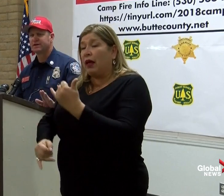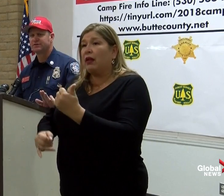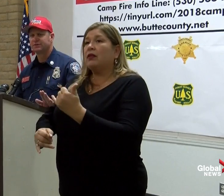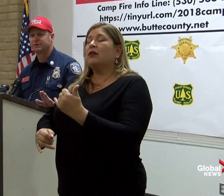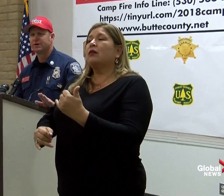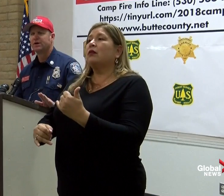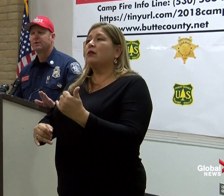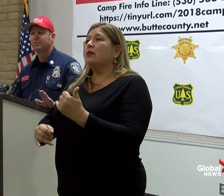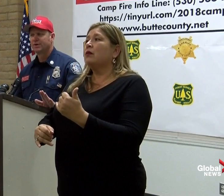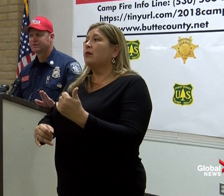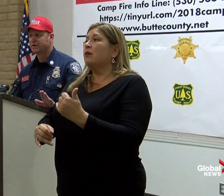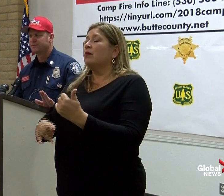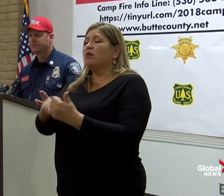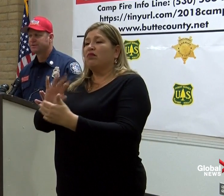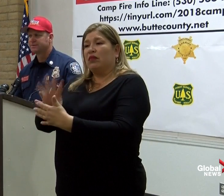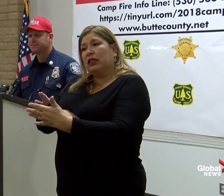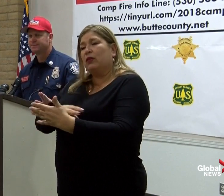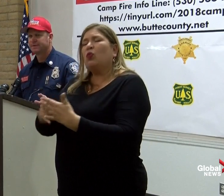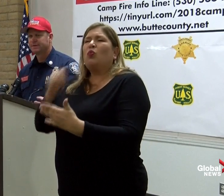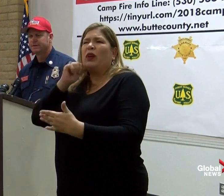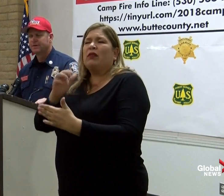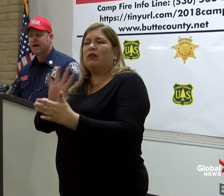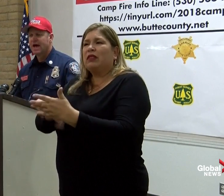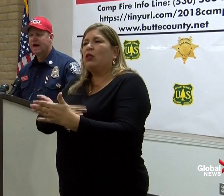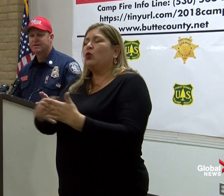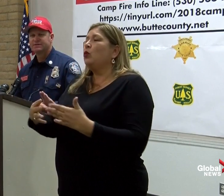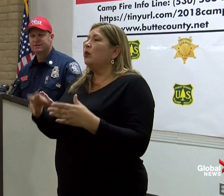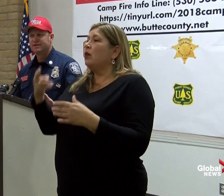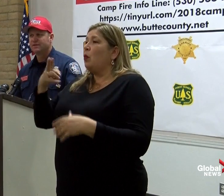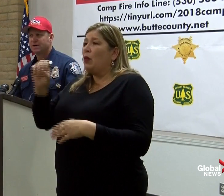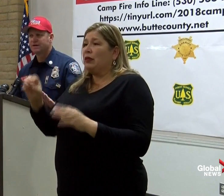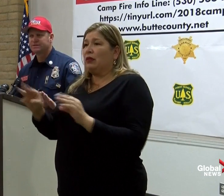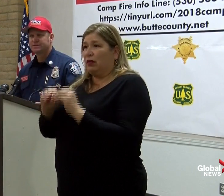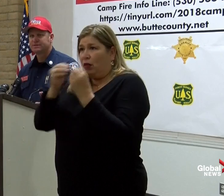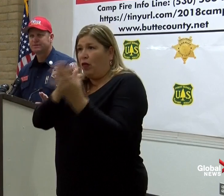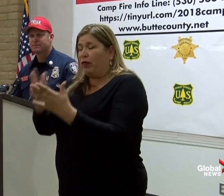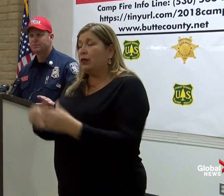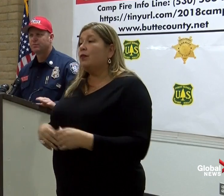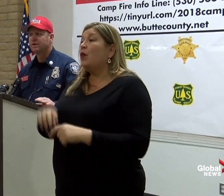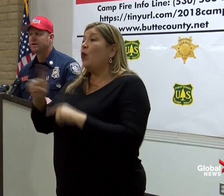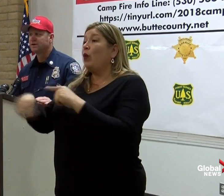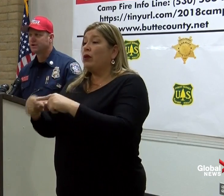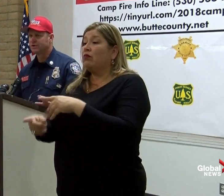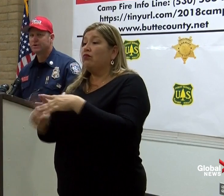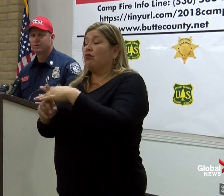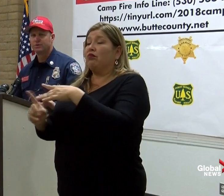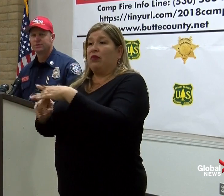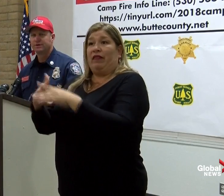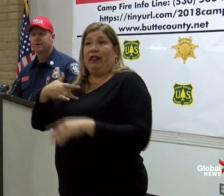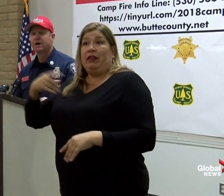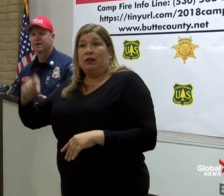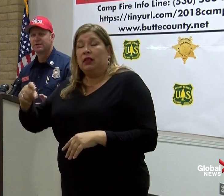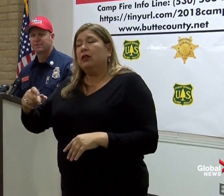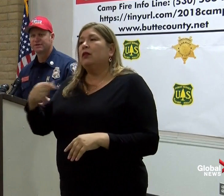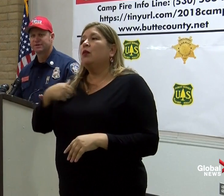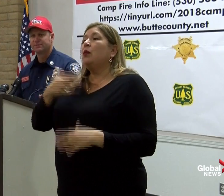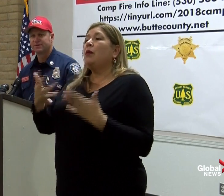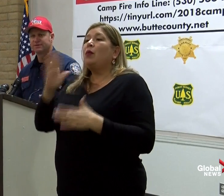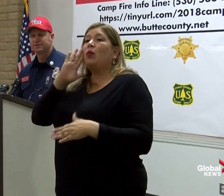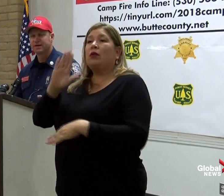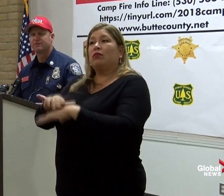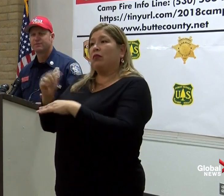regularly scheduled press conference. As the need arises, we could hold another